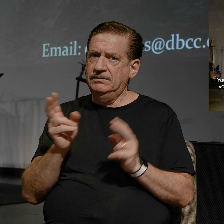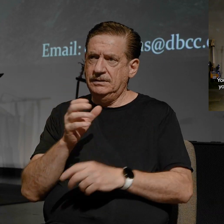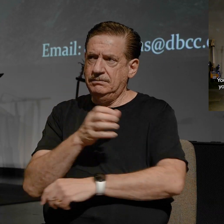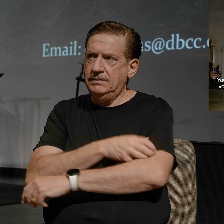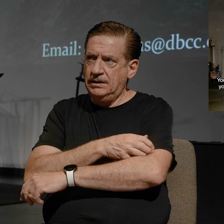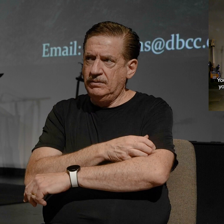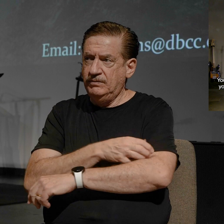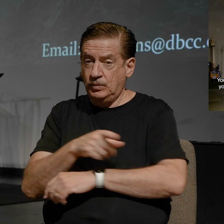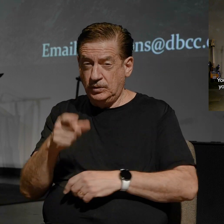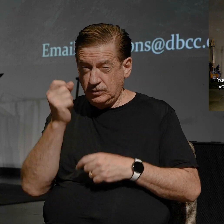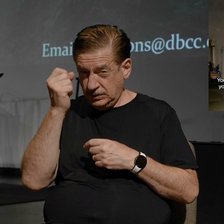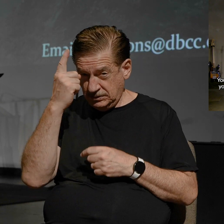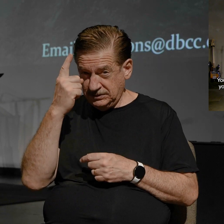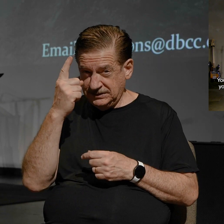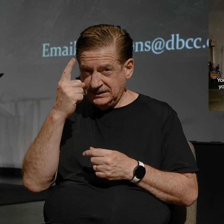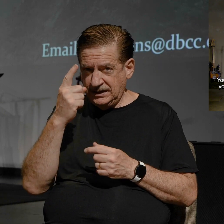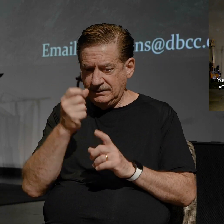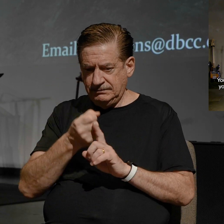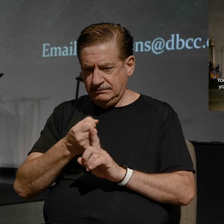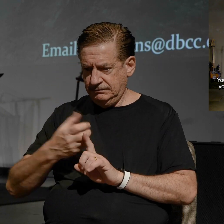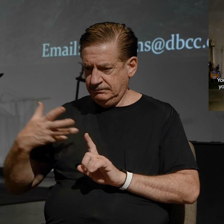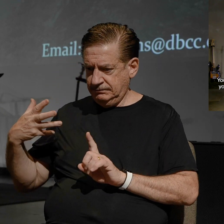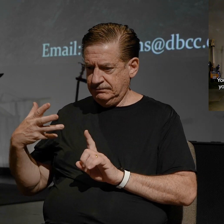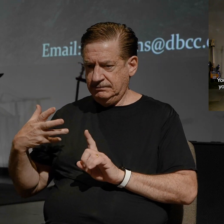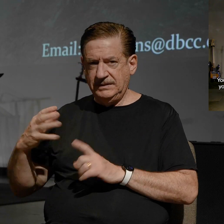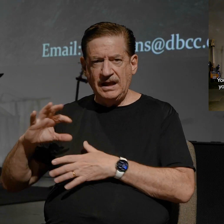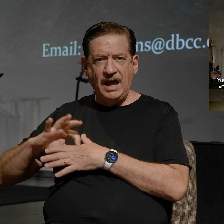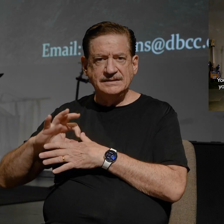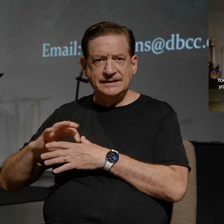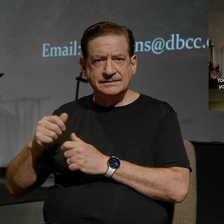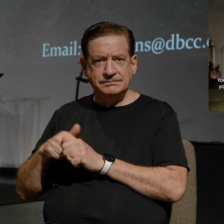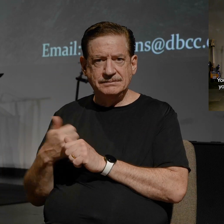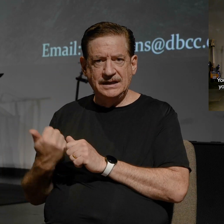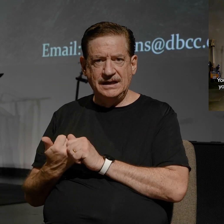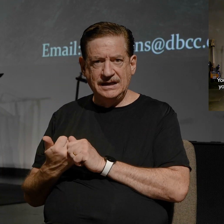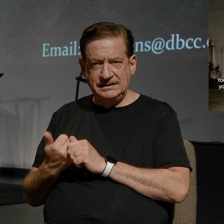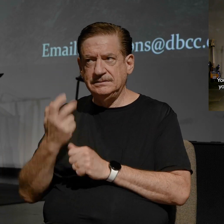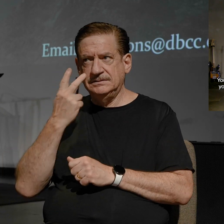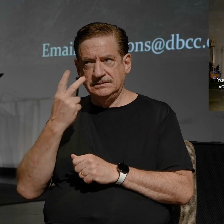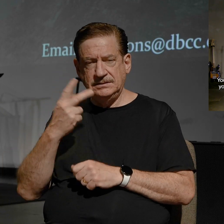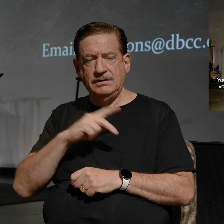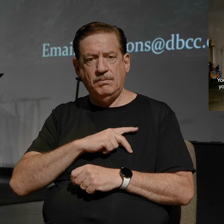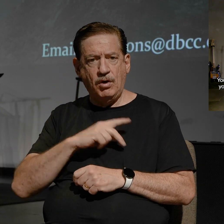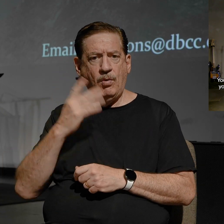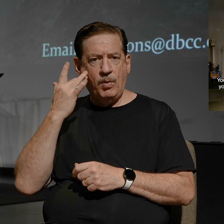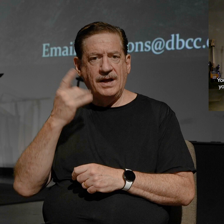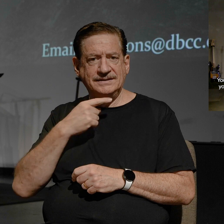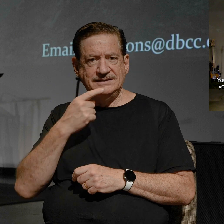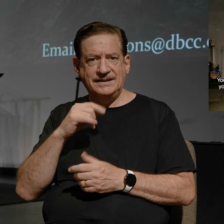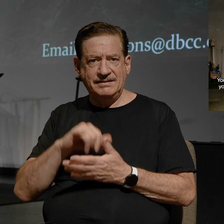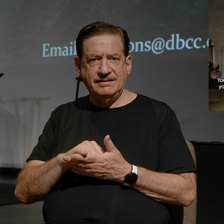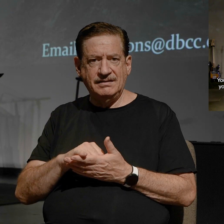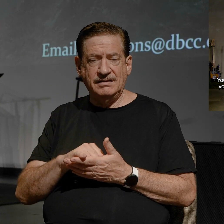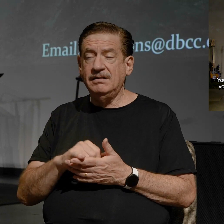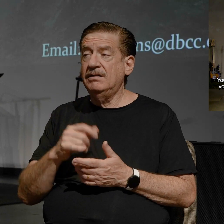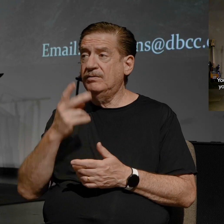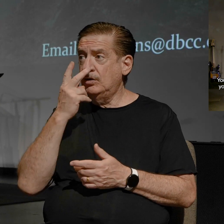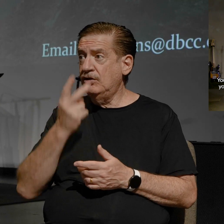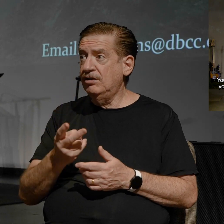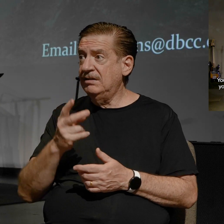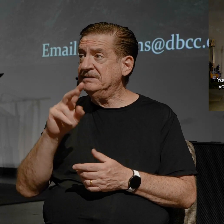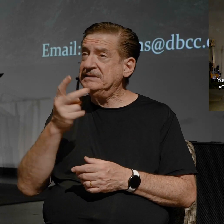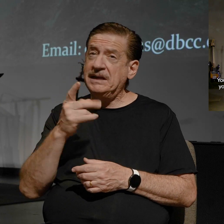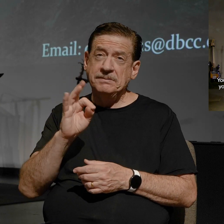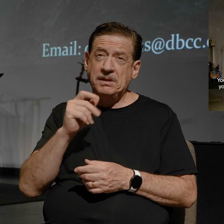And when you understand the context behind it, you can see why Paul said what he said. If you're not familiar with 2 Timothy, it's not a very large book. It